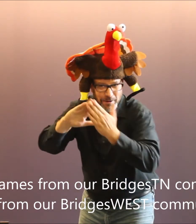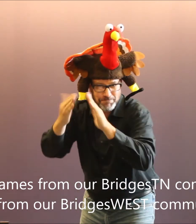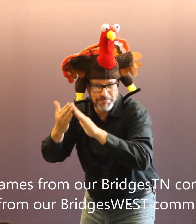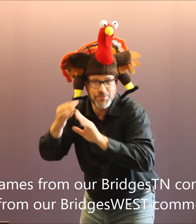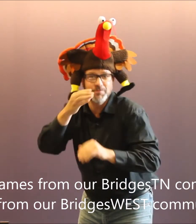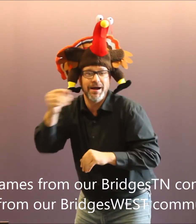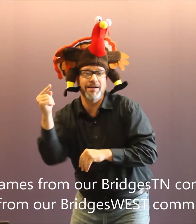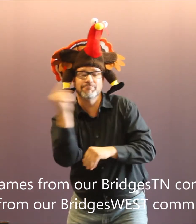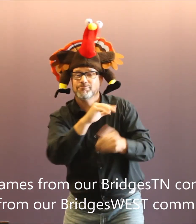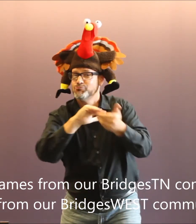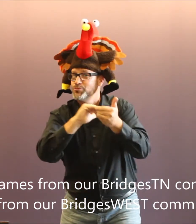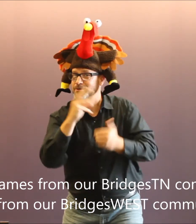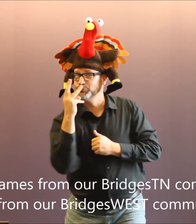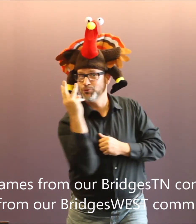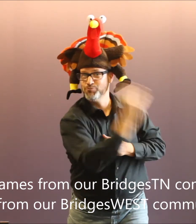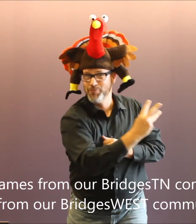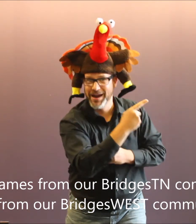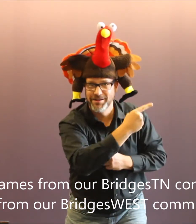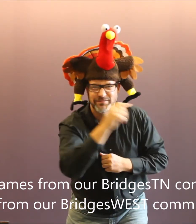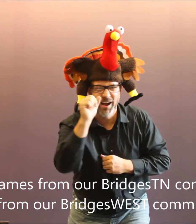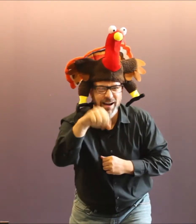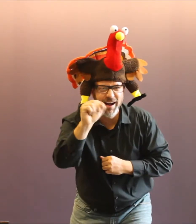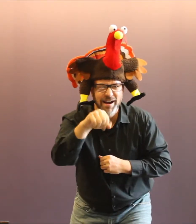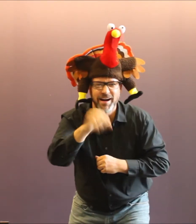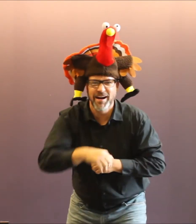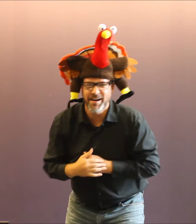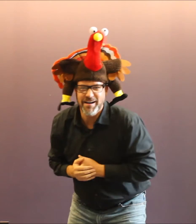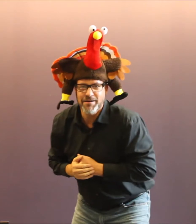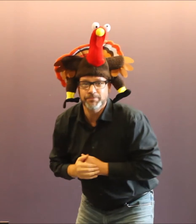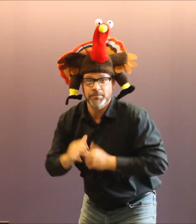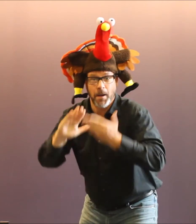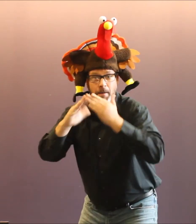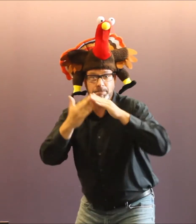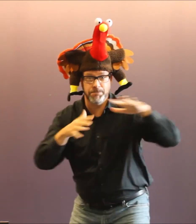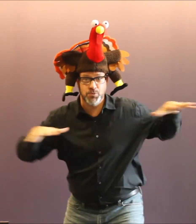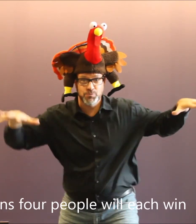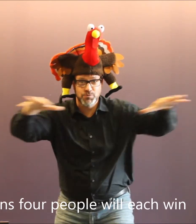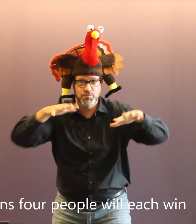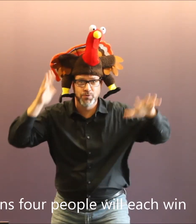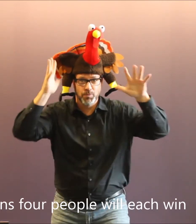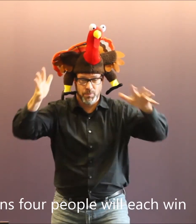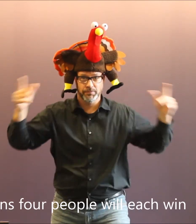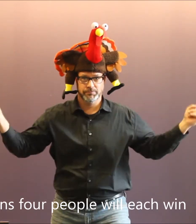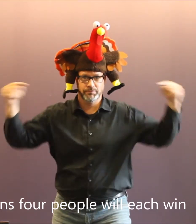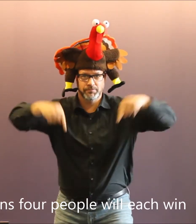We will draw two names from our Bridges Tennessee community and two names from our Bridges West community.